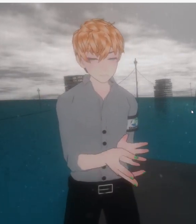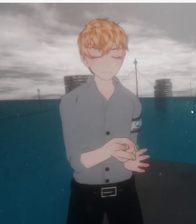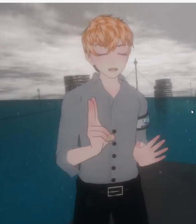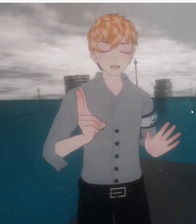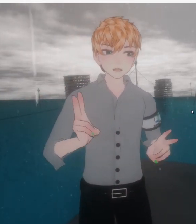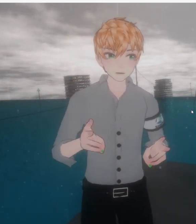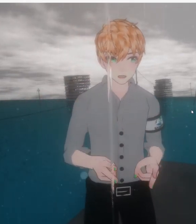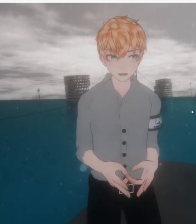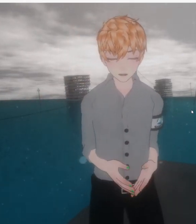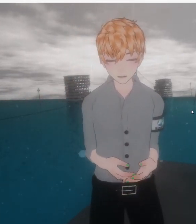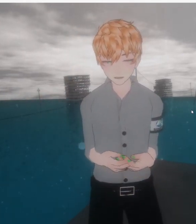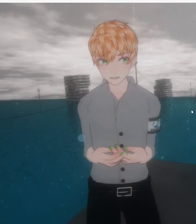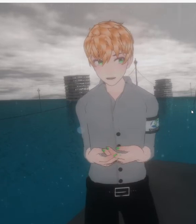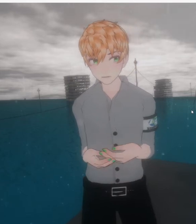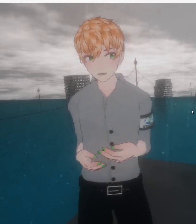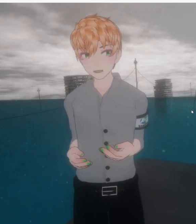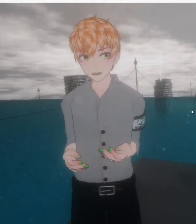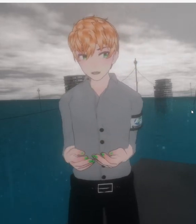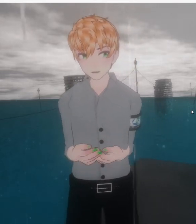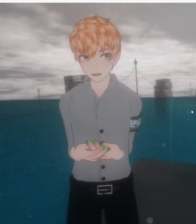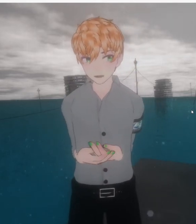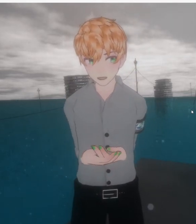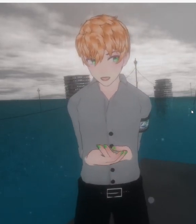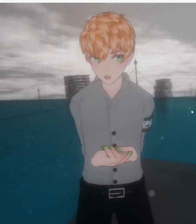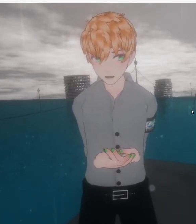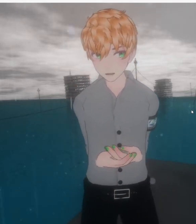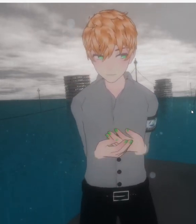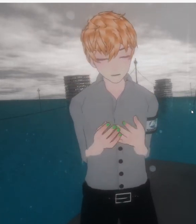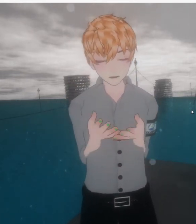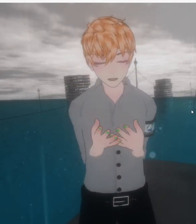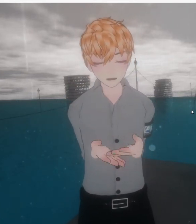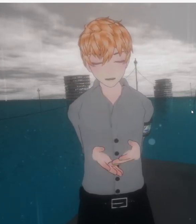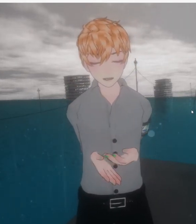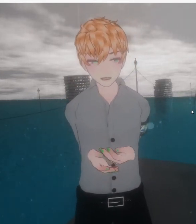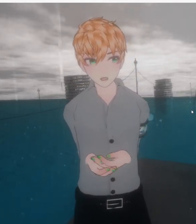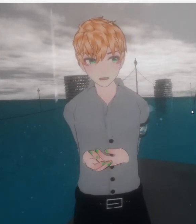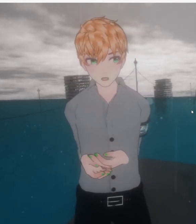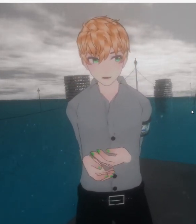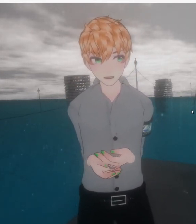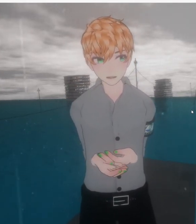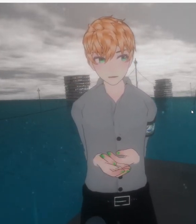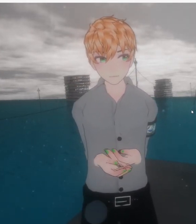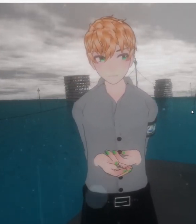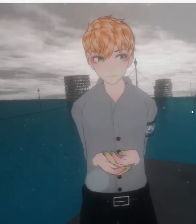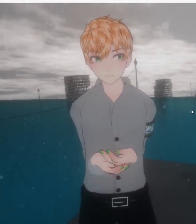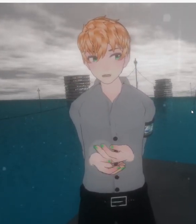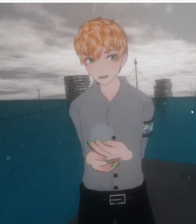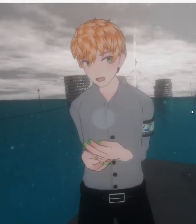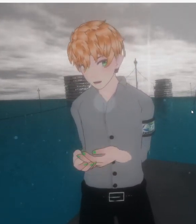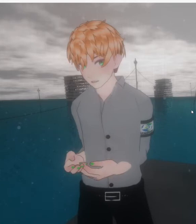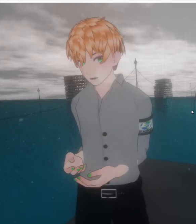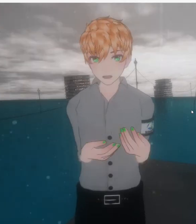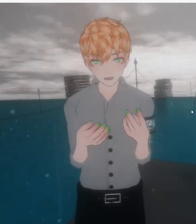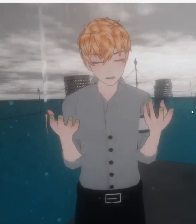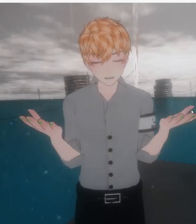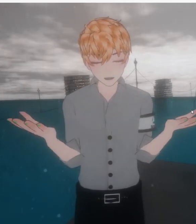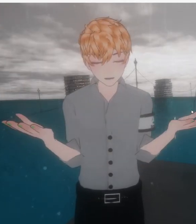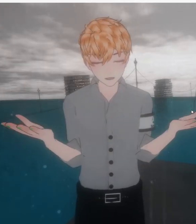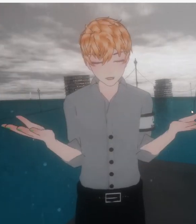lot of partners. Let's put it in euphemism that way. I realize I've been using the word euphemism a lot. You just can't be open around a lot